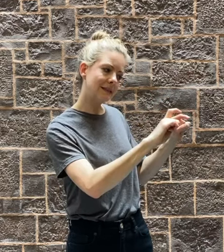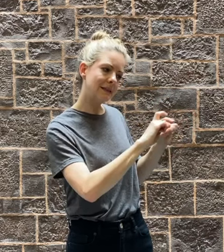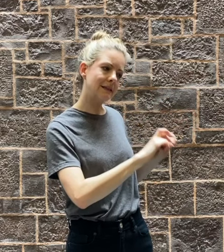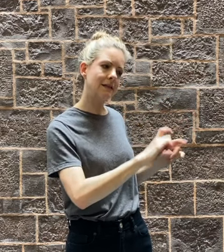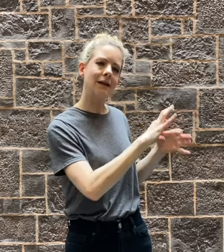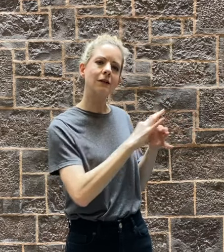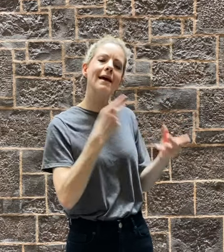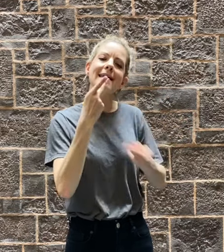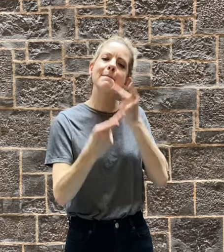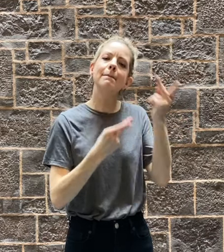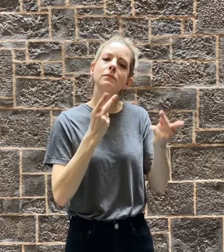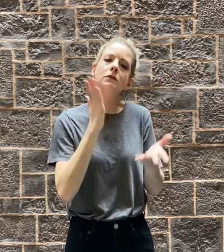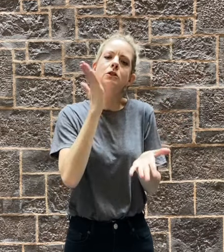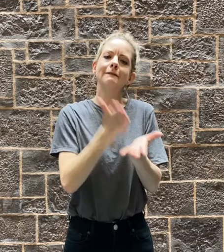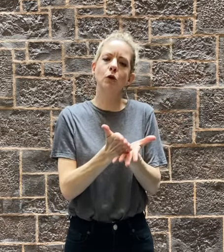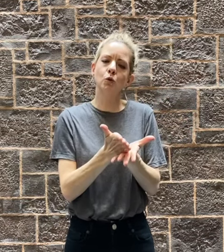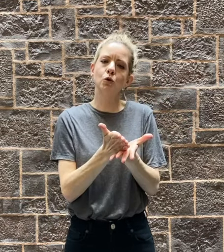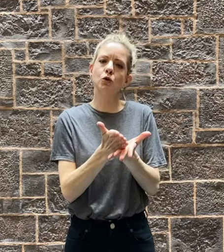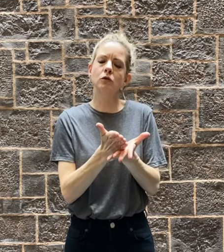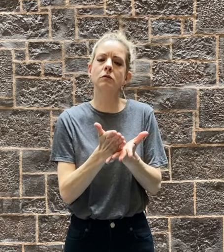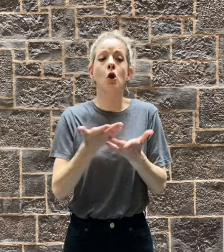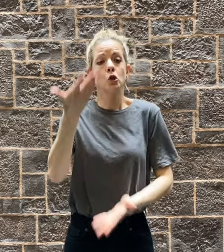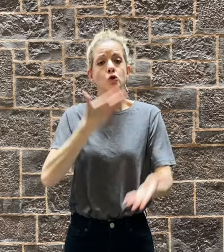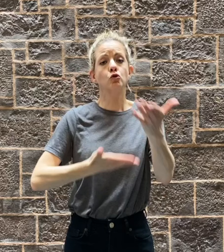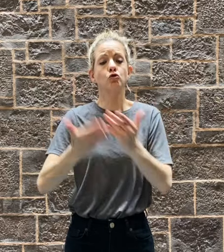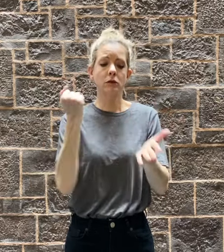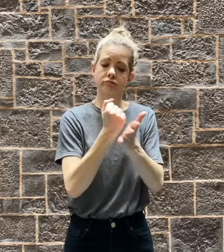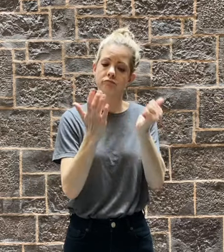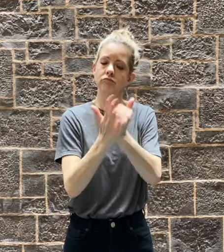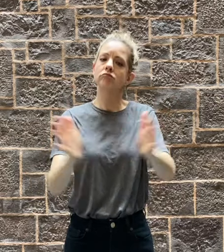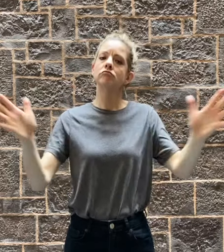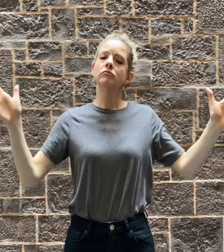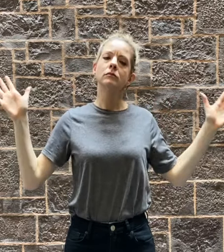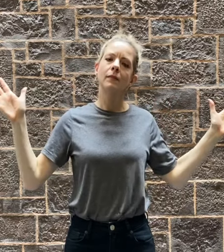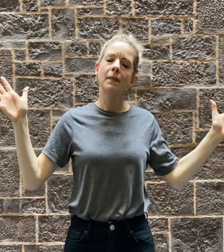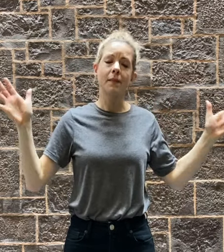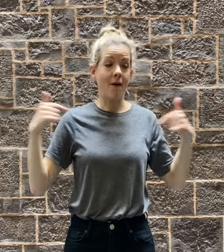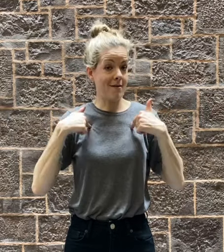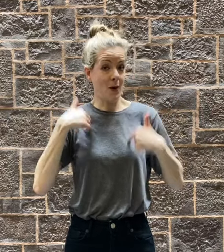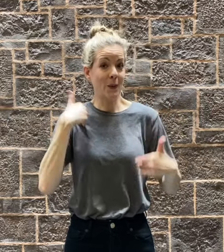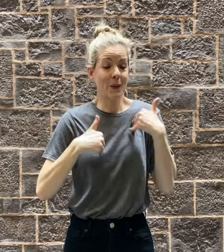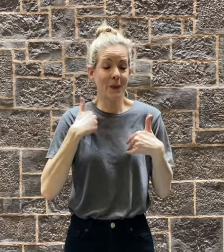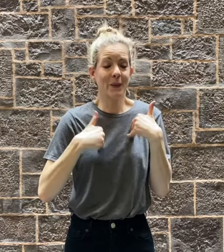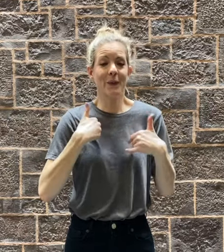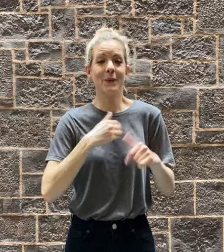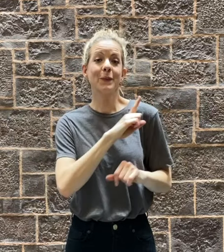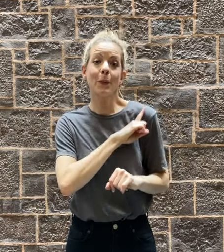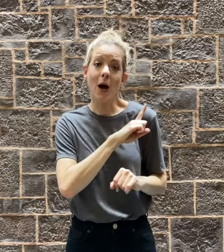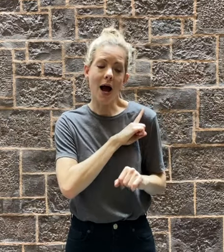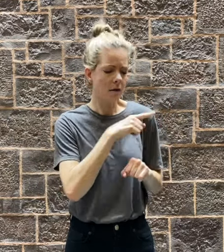surrounding the crucifixion story. And I was predominantly really excited by the language in